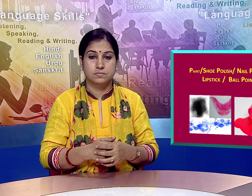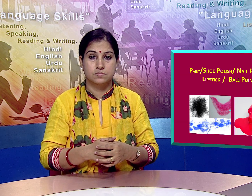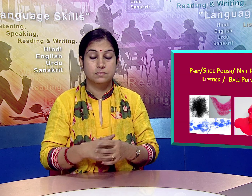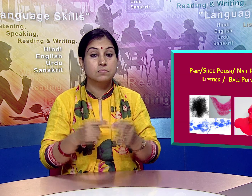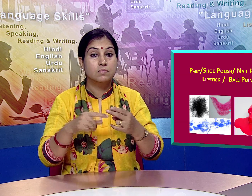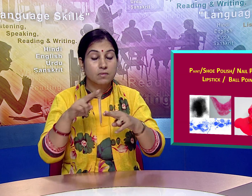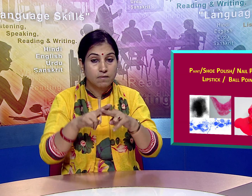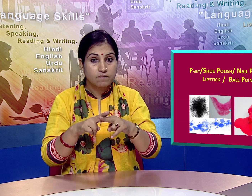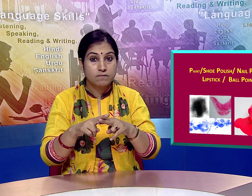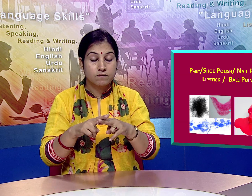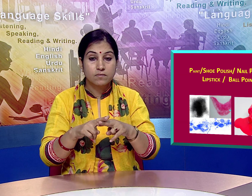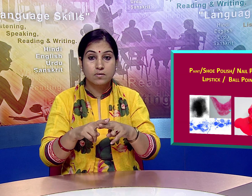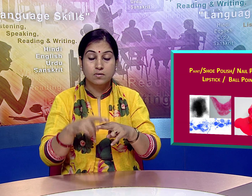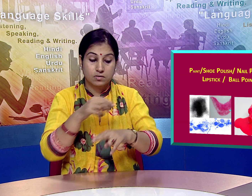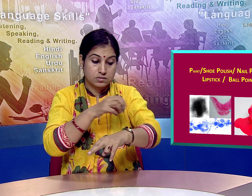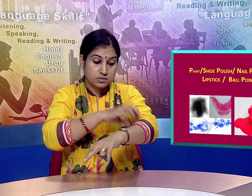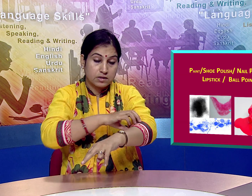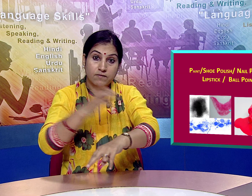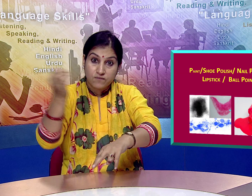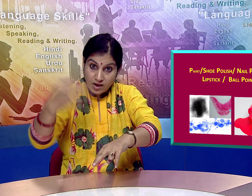if the stain is fresh,